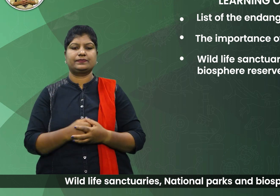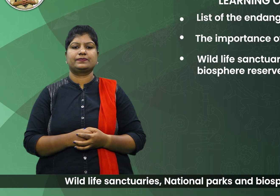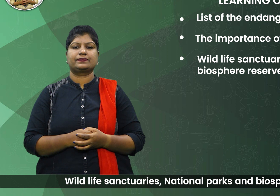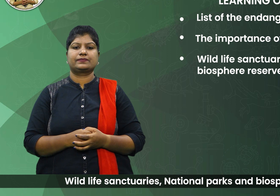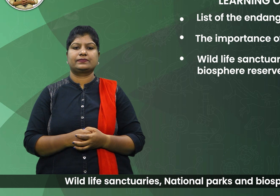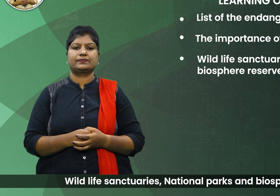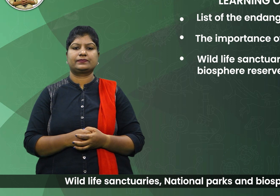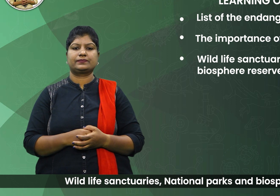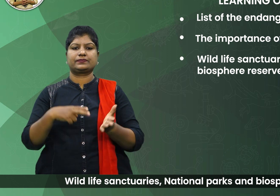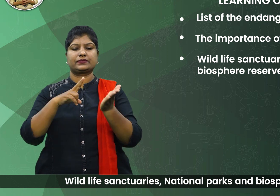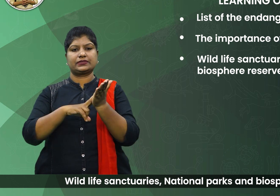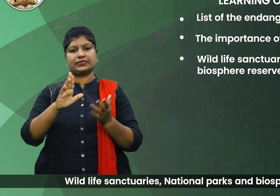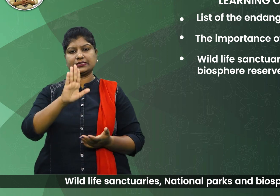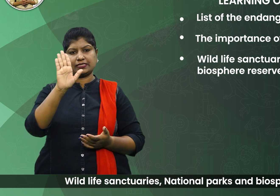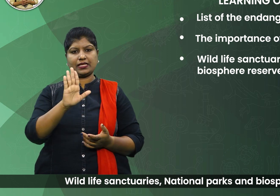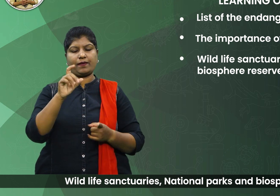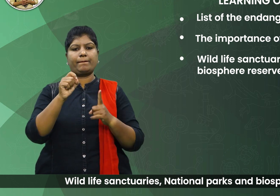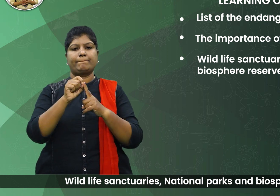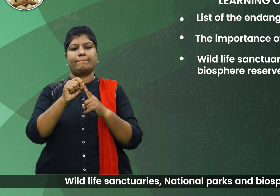National parks